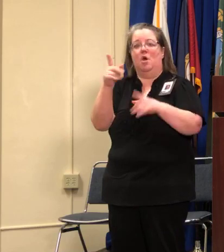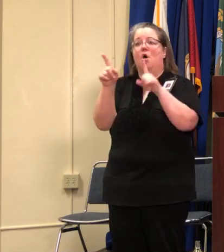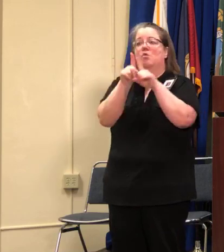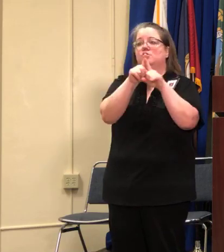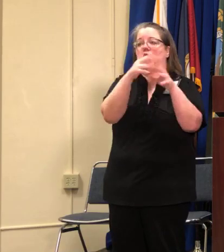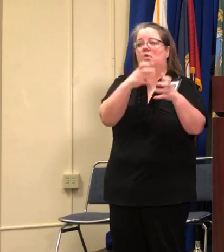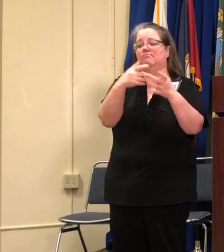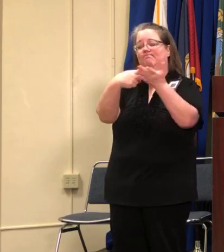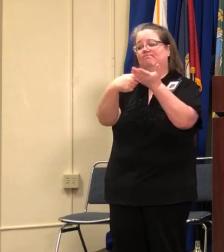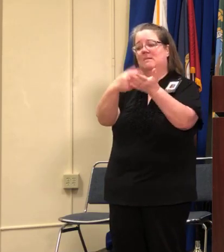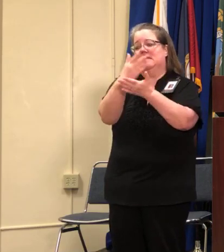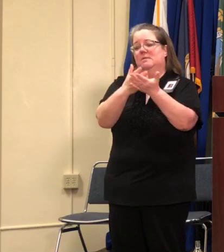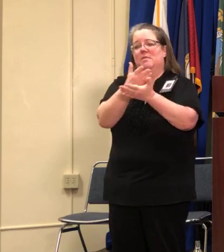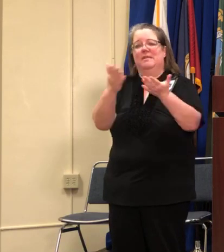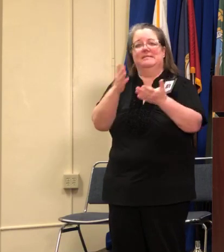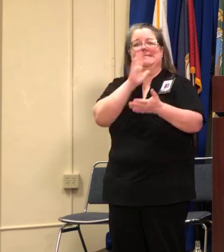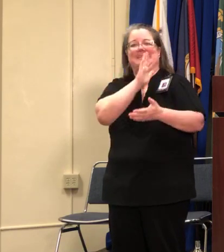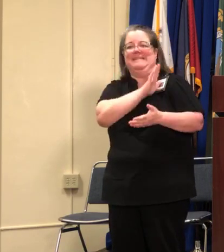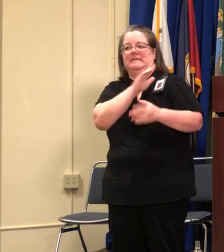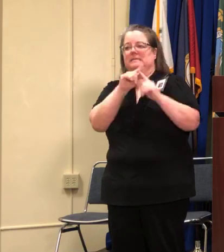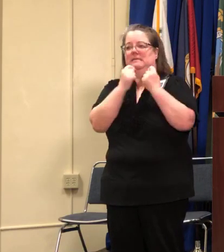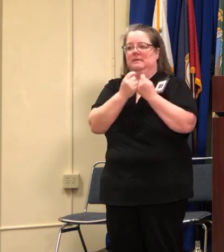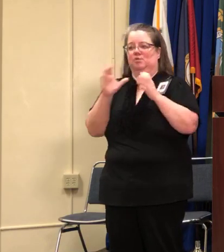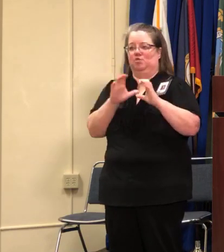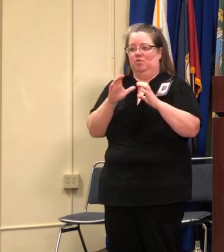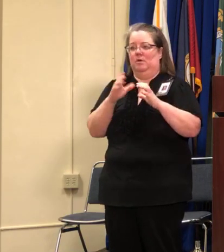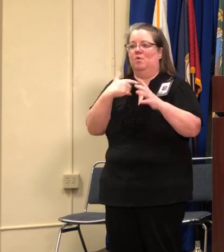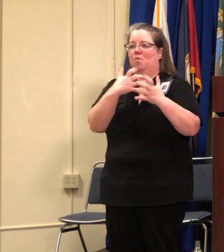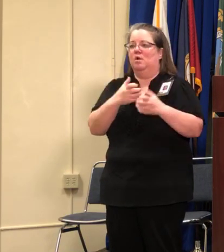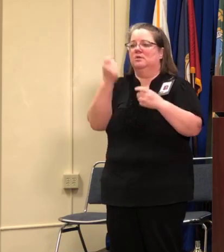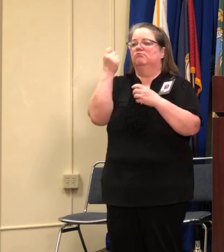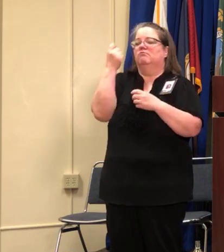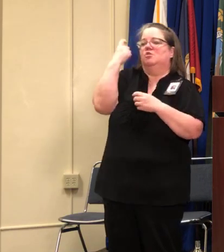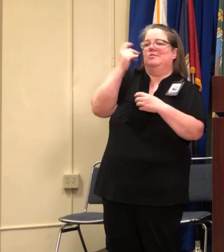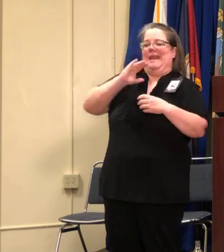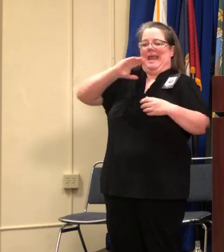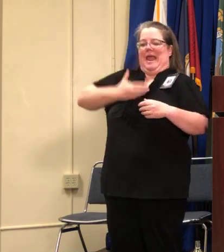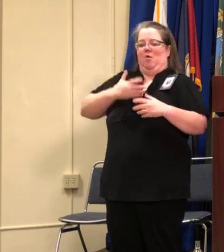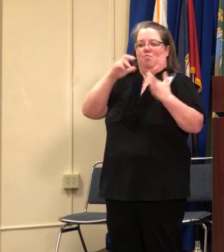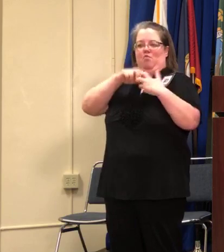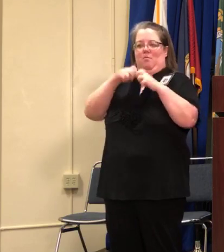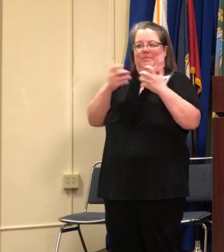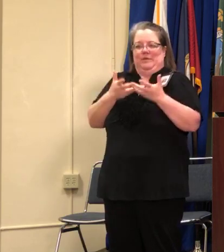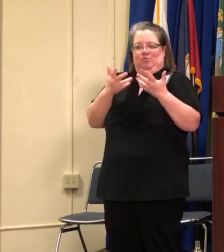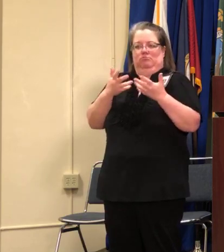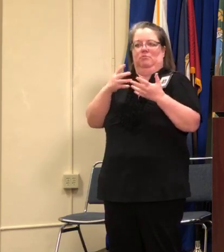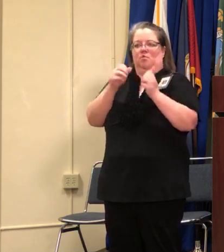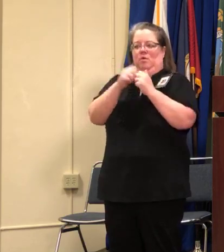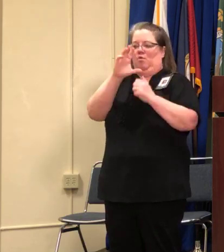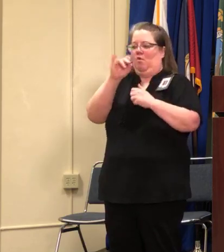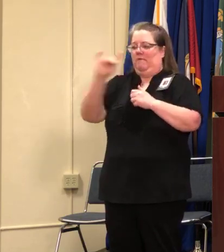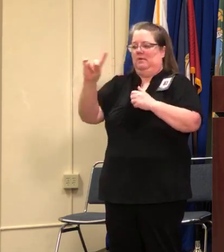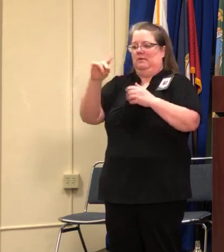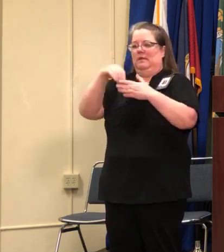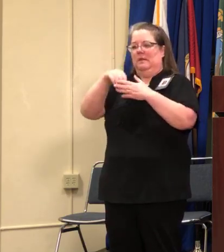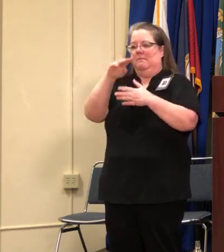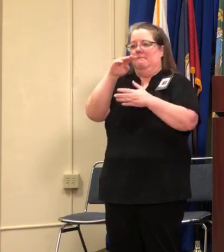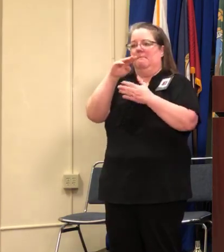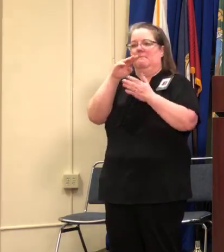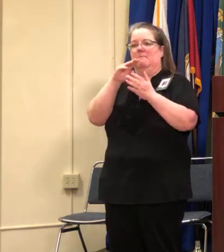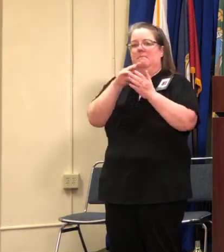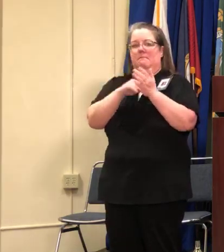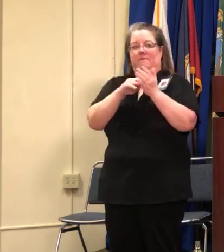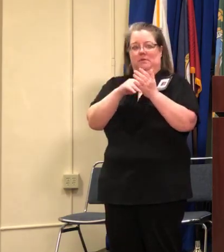is doing to make sure that we're better able to understand the issue here in Shelby County. So I'm going to turn it over to David.